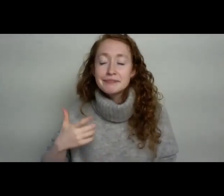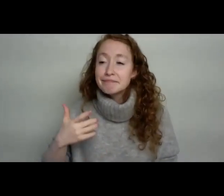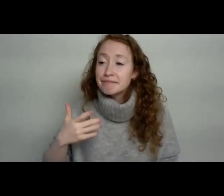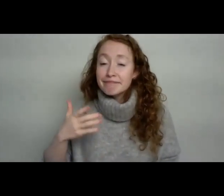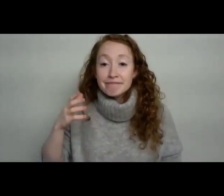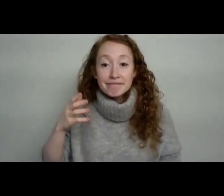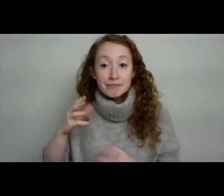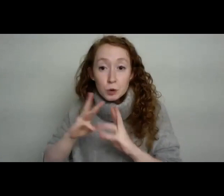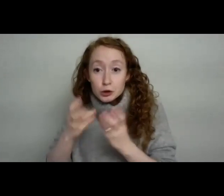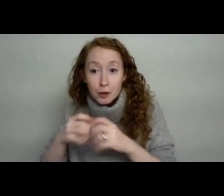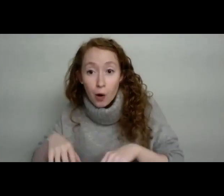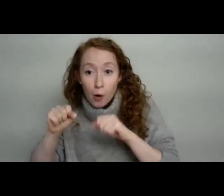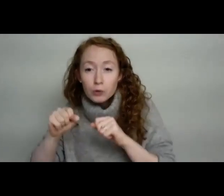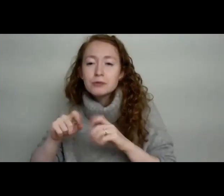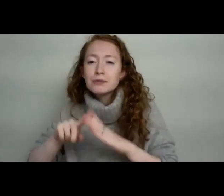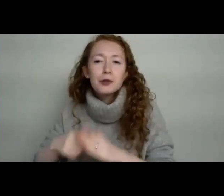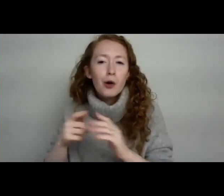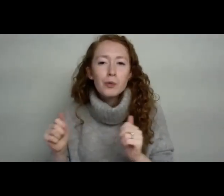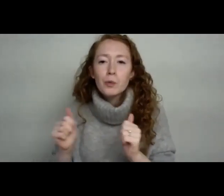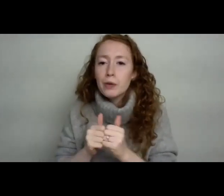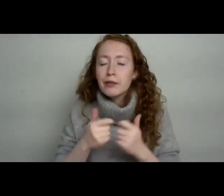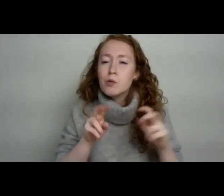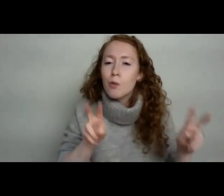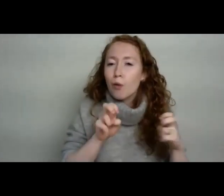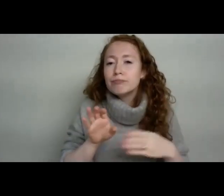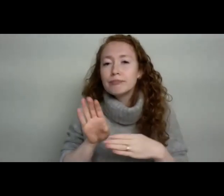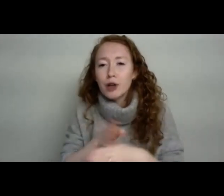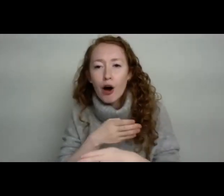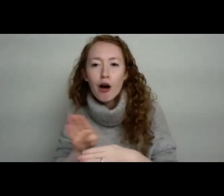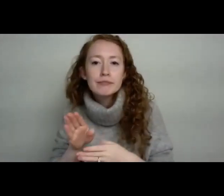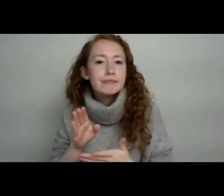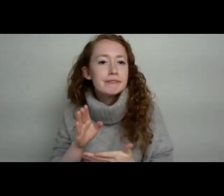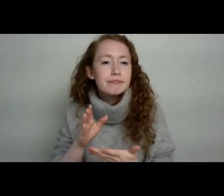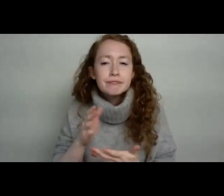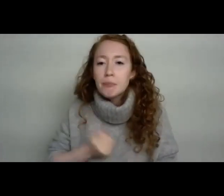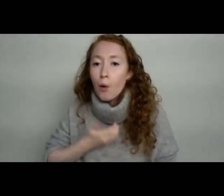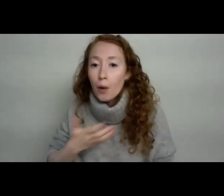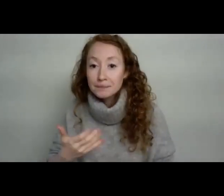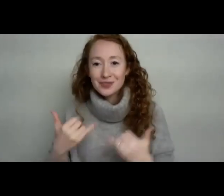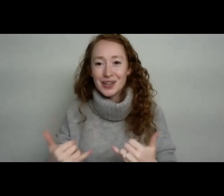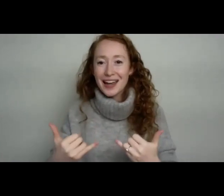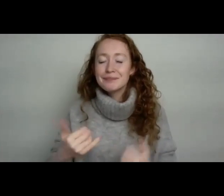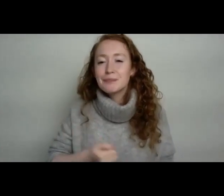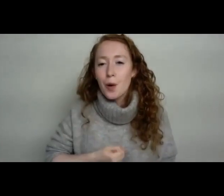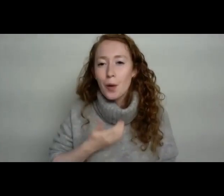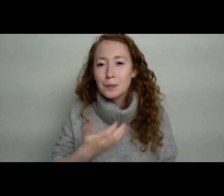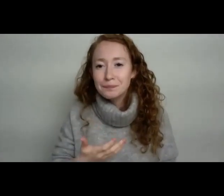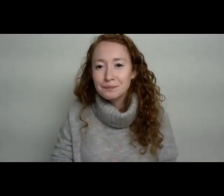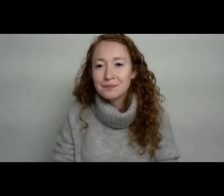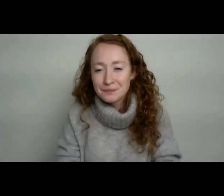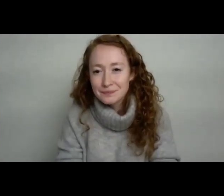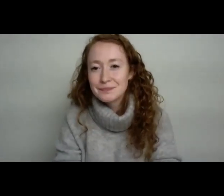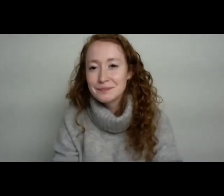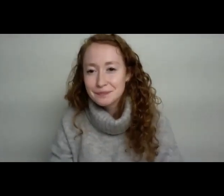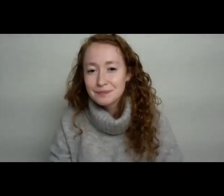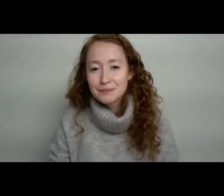with a poem, song, story, something for our time together. And today, a poem by Naomi